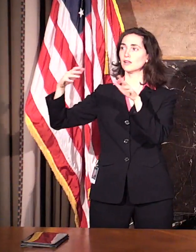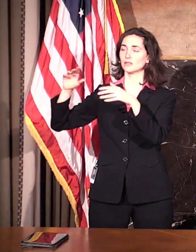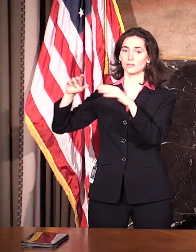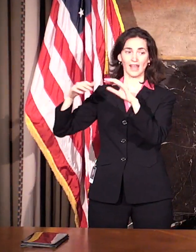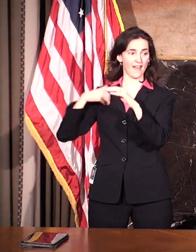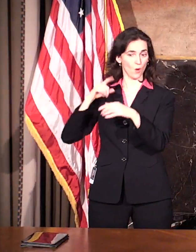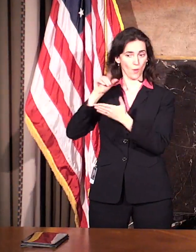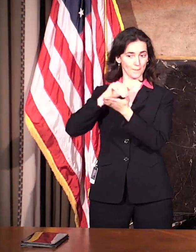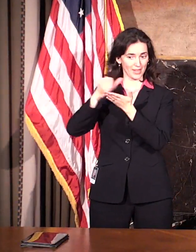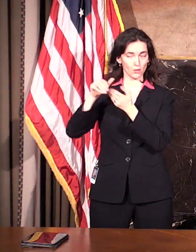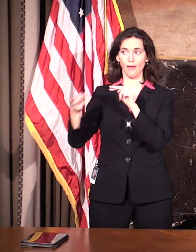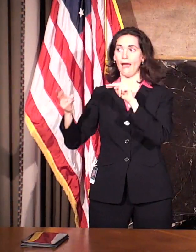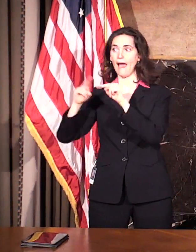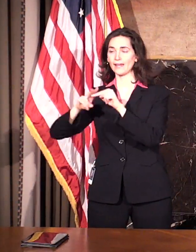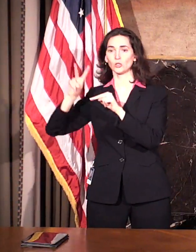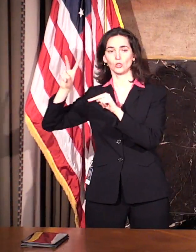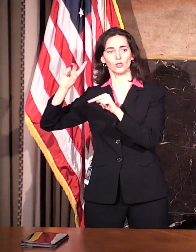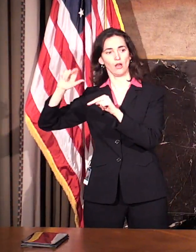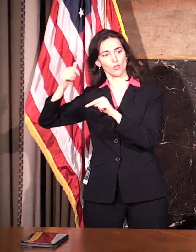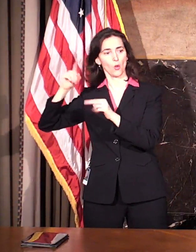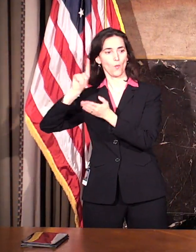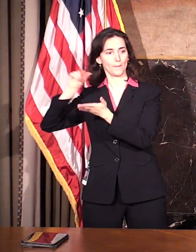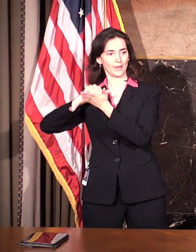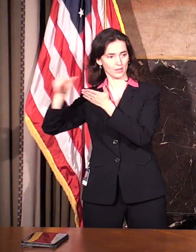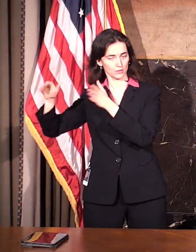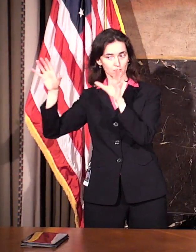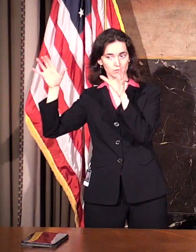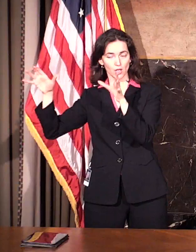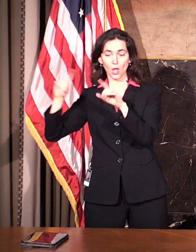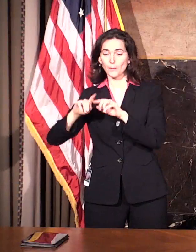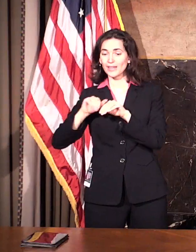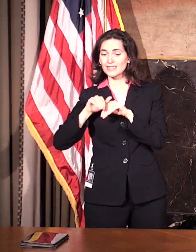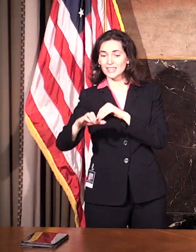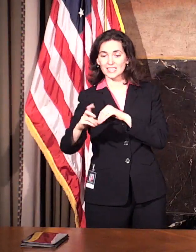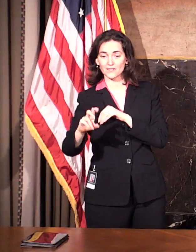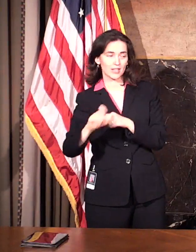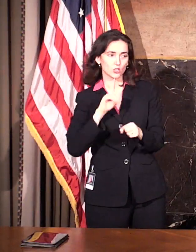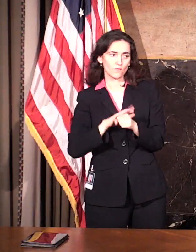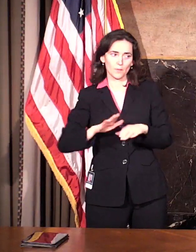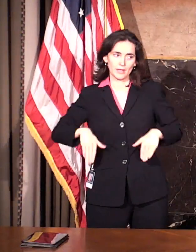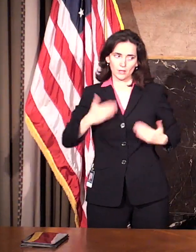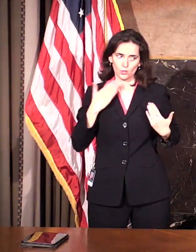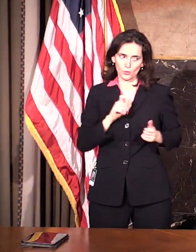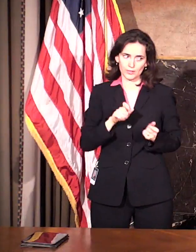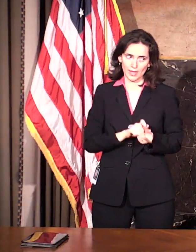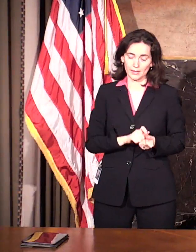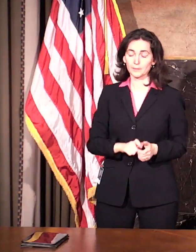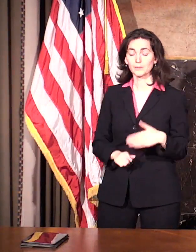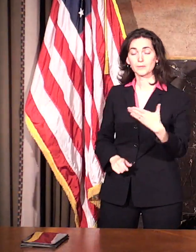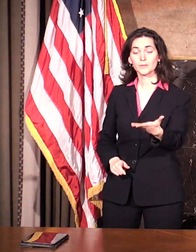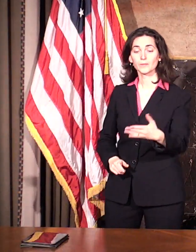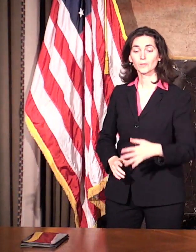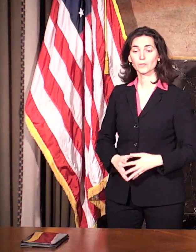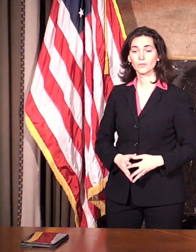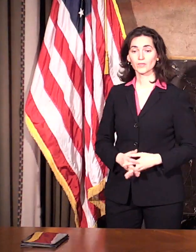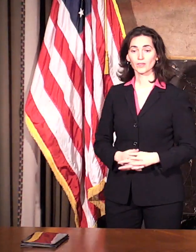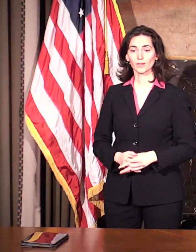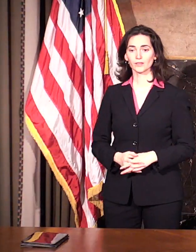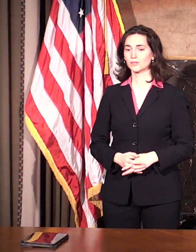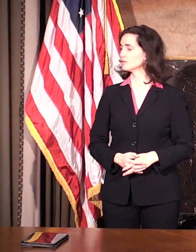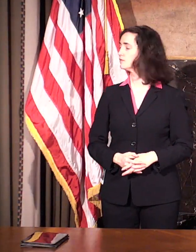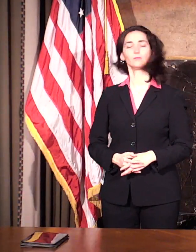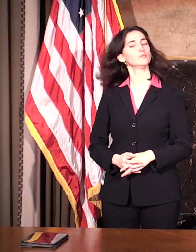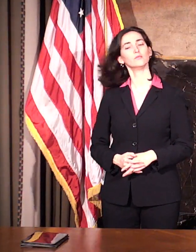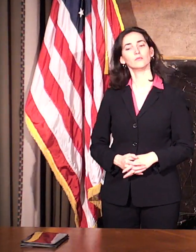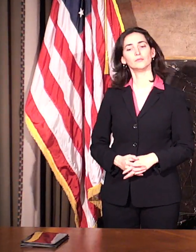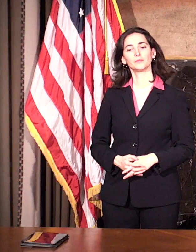with those numbers. And again, with the weather, I don't know exactly when they're actually going to be shipped. Yeah. Sam? Before this week, we were going